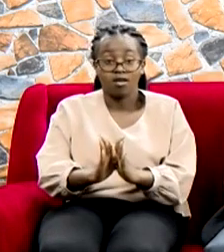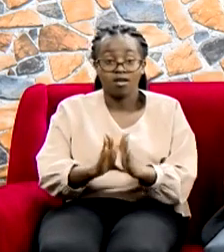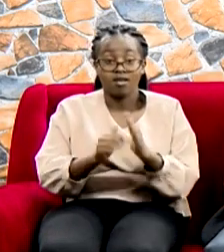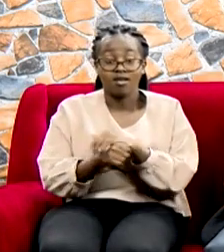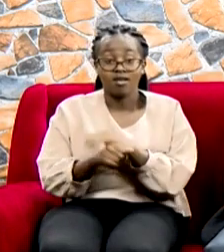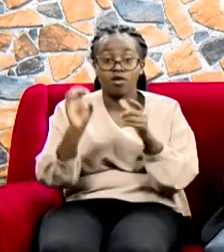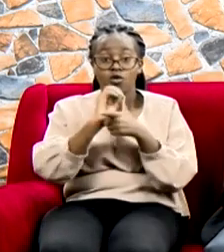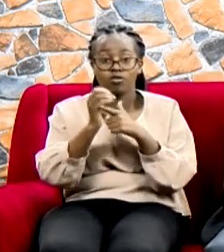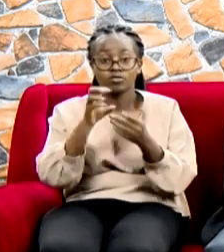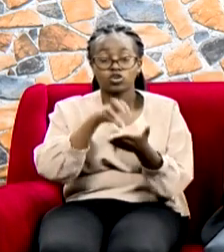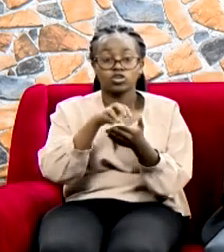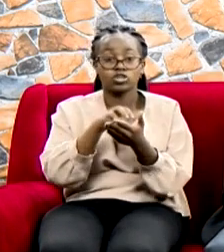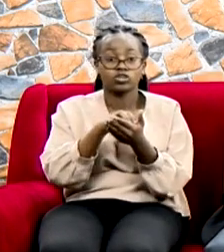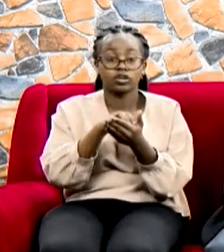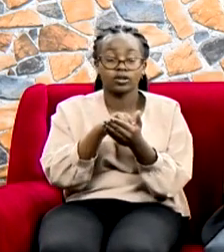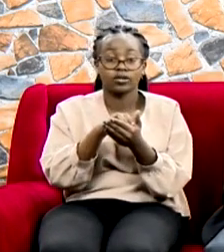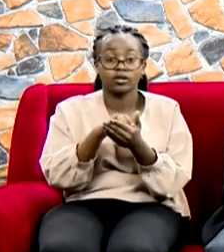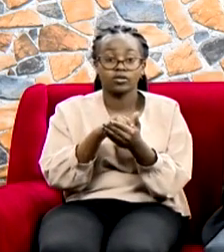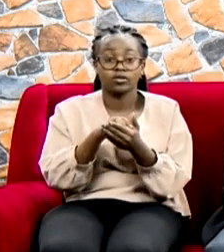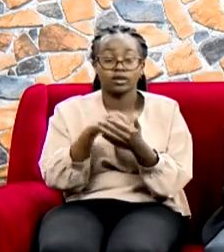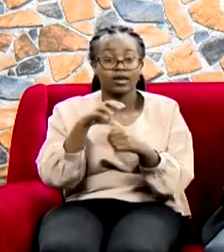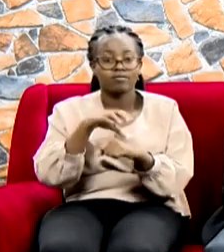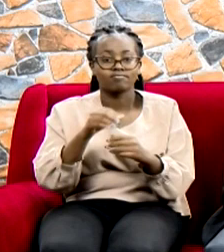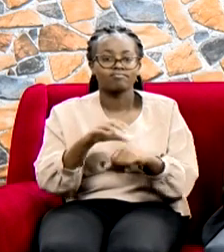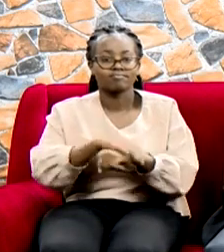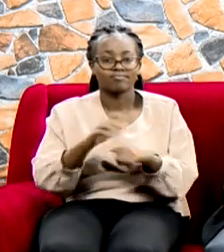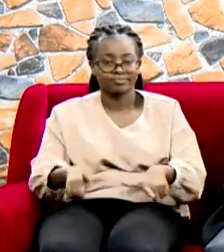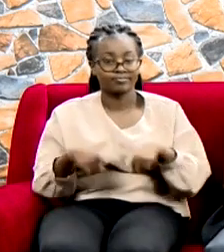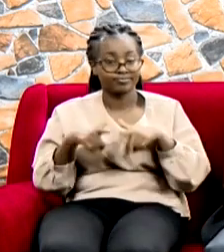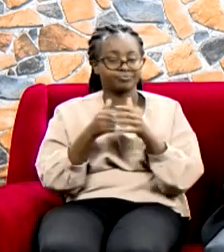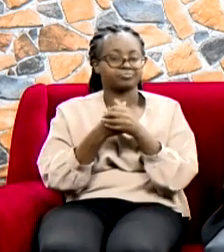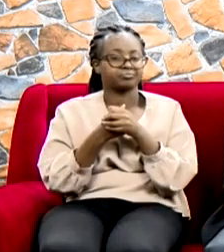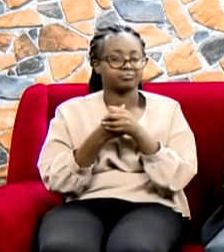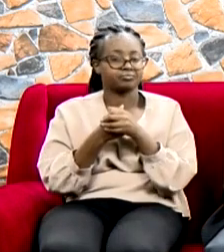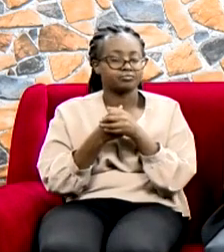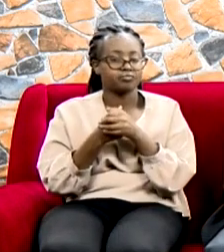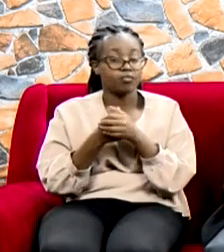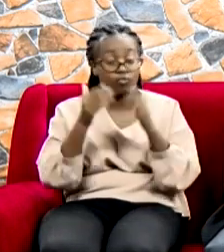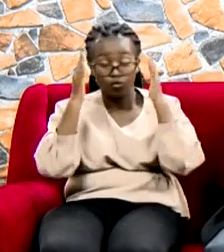those with the condition to catch up in life. Yeah,